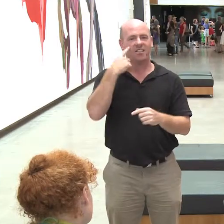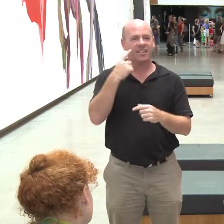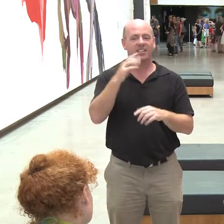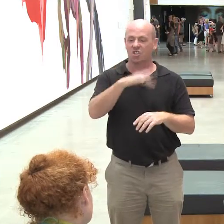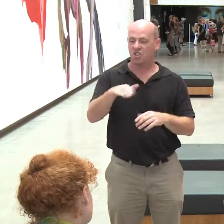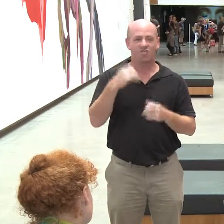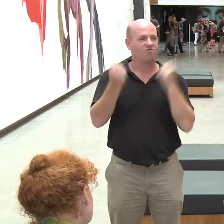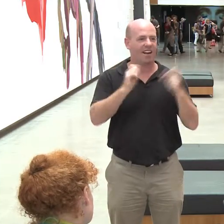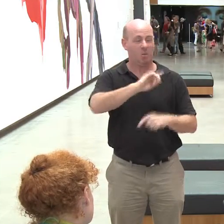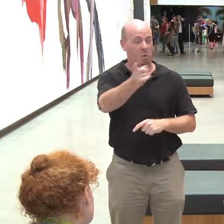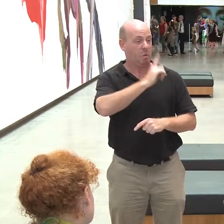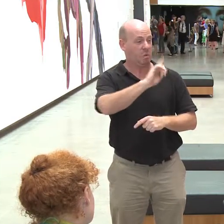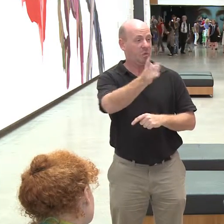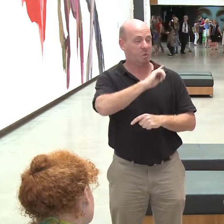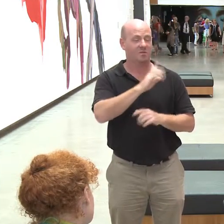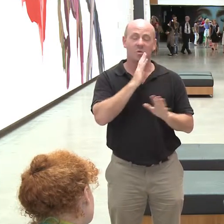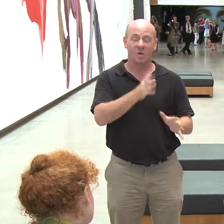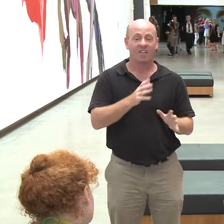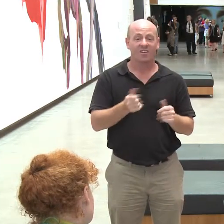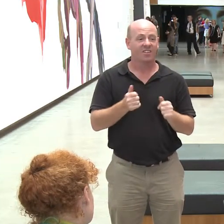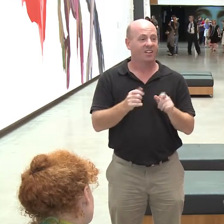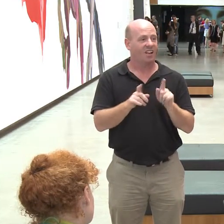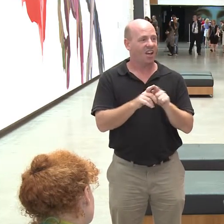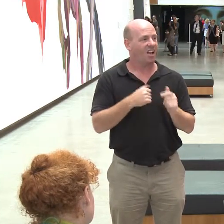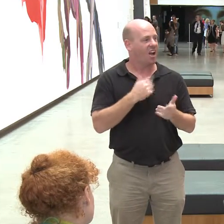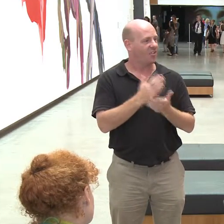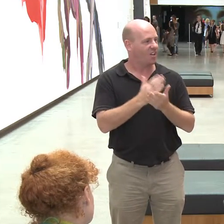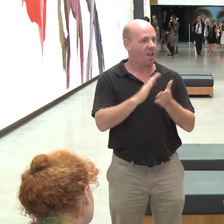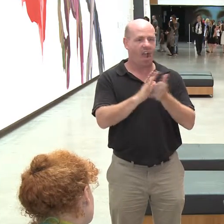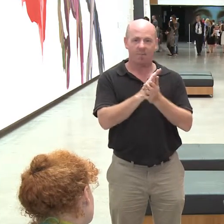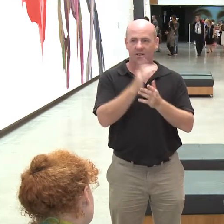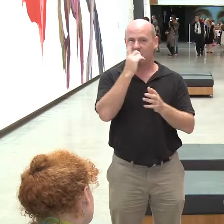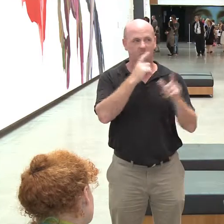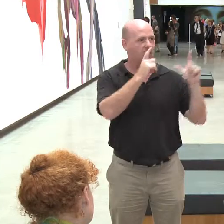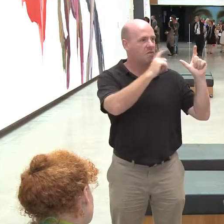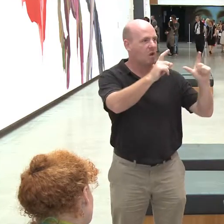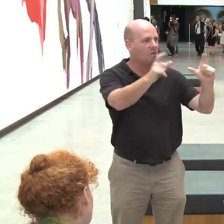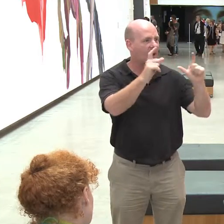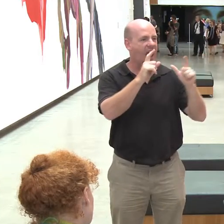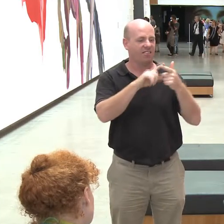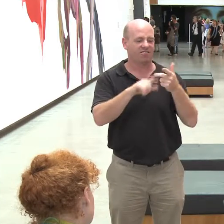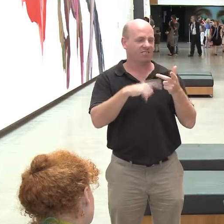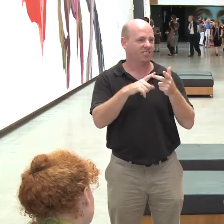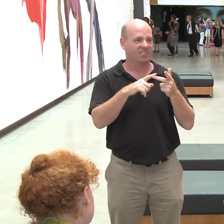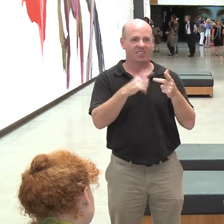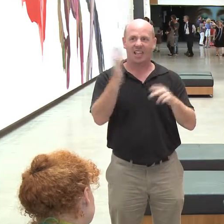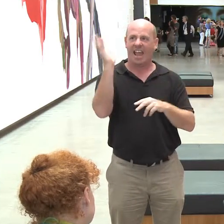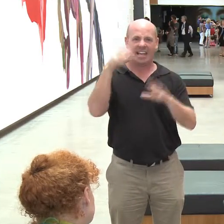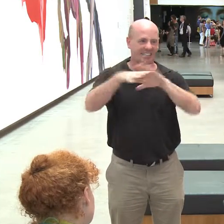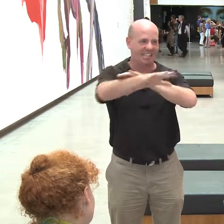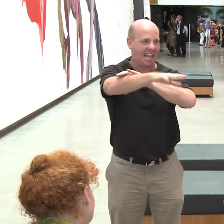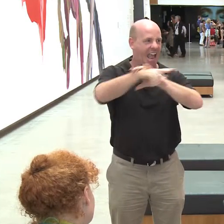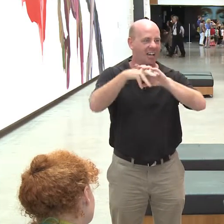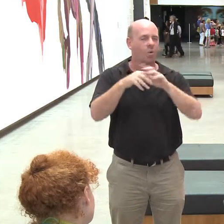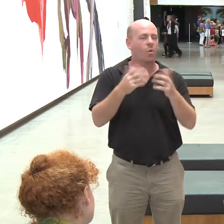up and down, which is great. And I really am happy for people to photograph it, to stick their hands out and, you